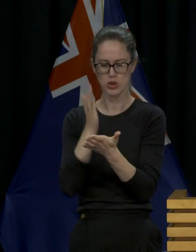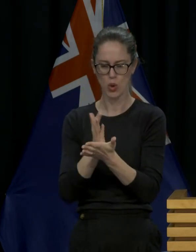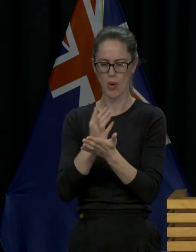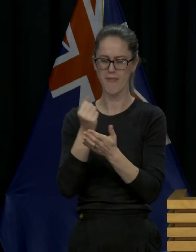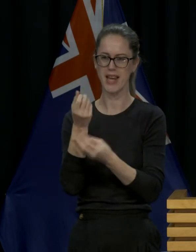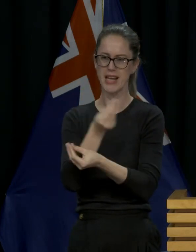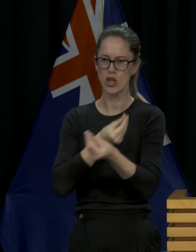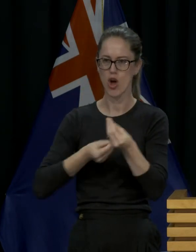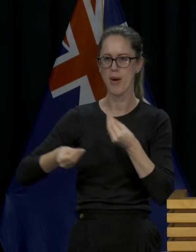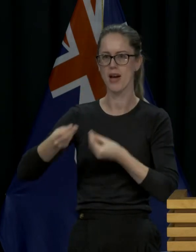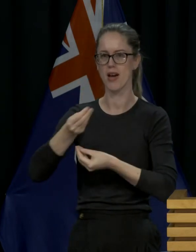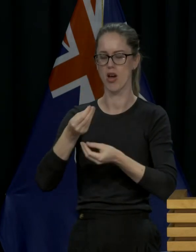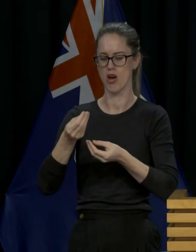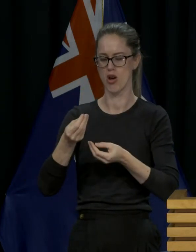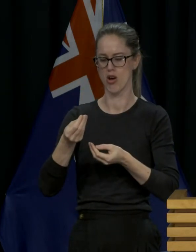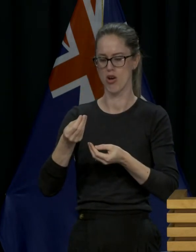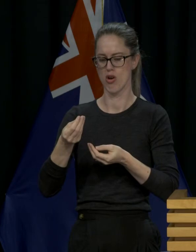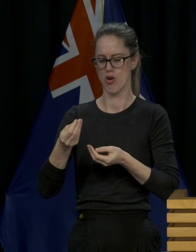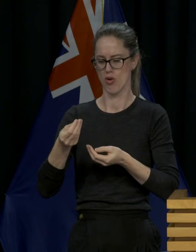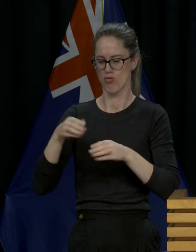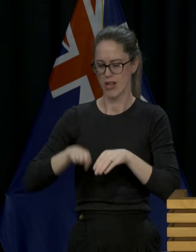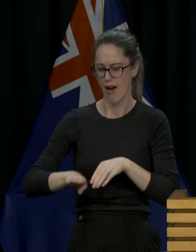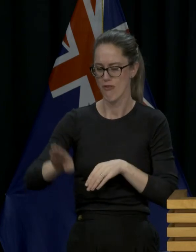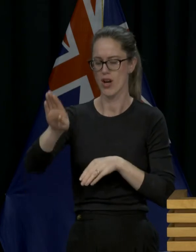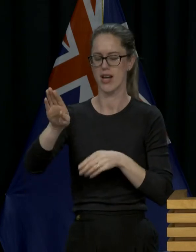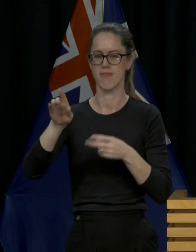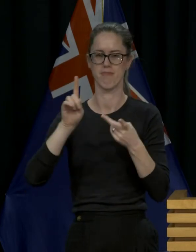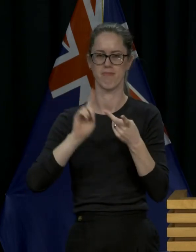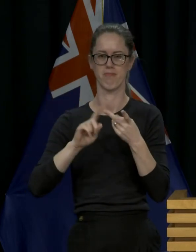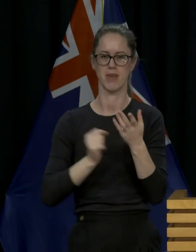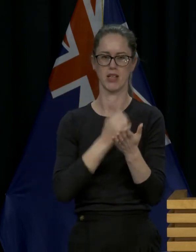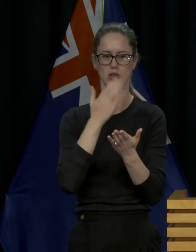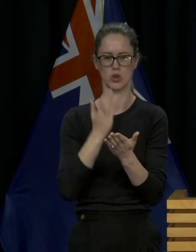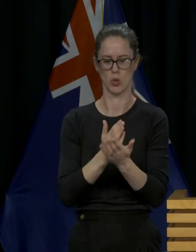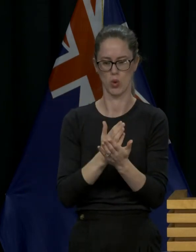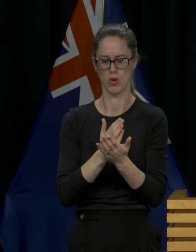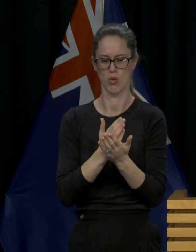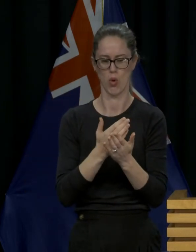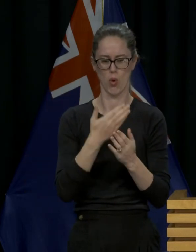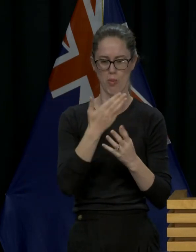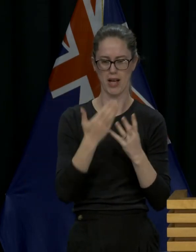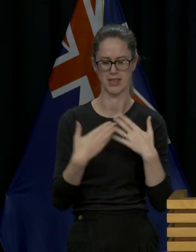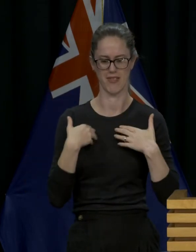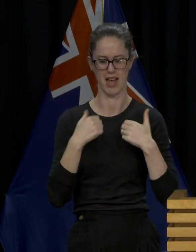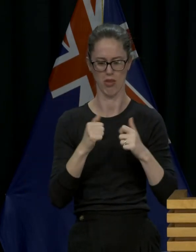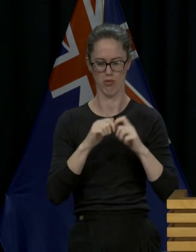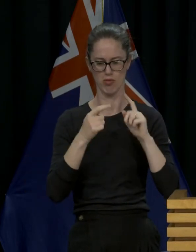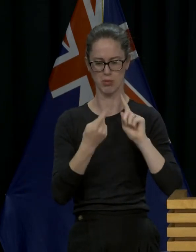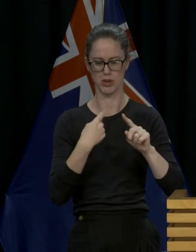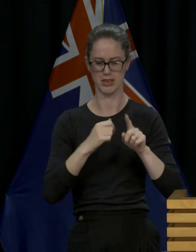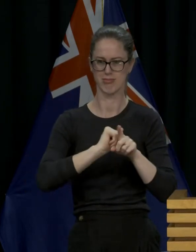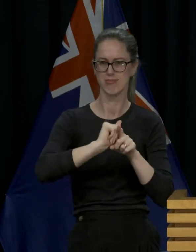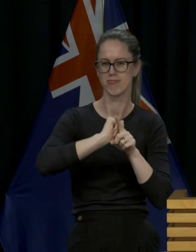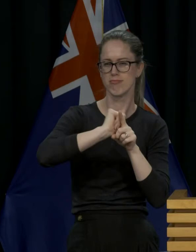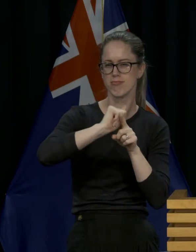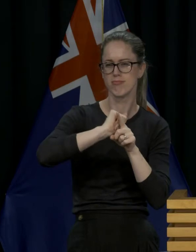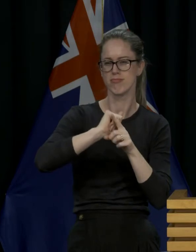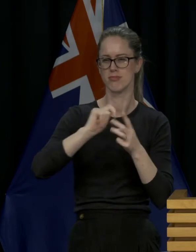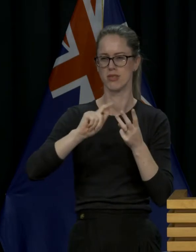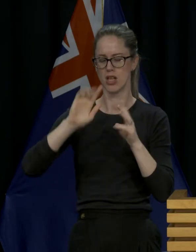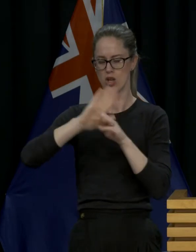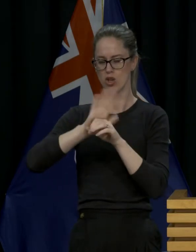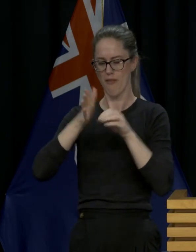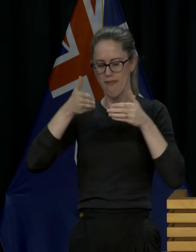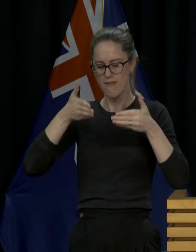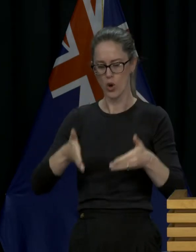our economic recovery hastened, that we're continuing to tighten up every element of our health response, that we have that COVID